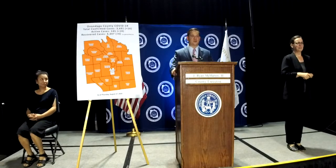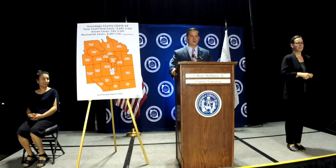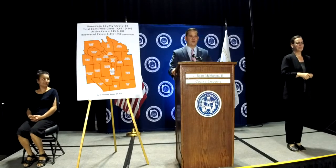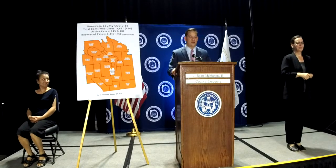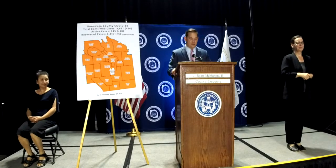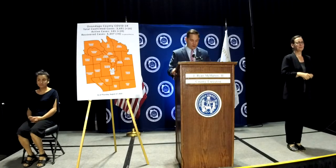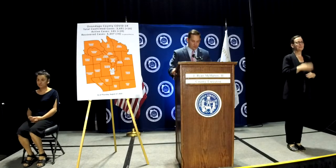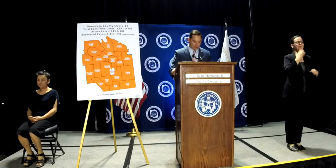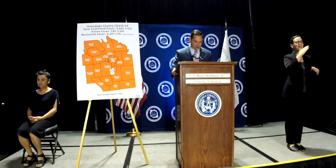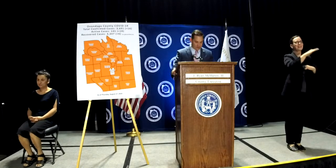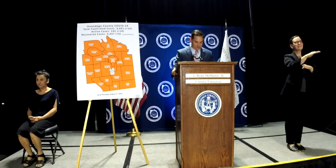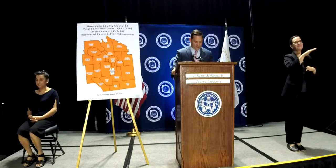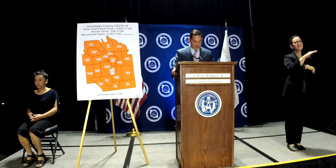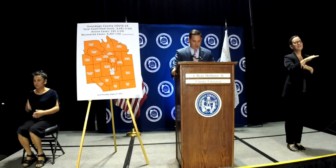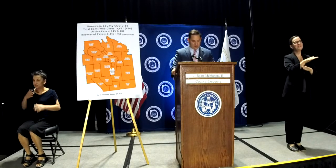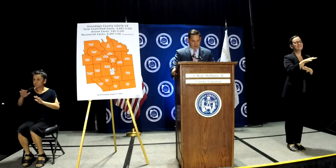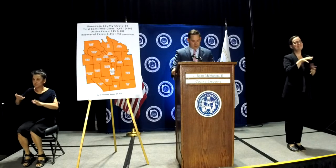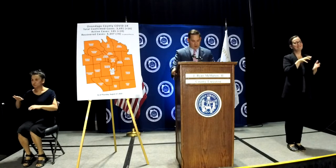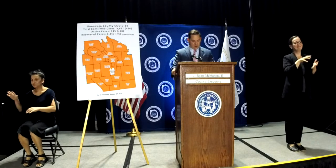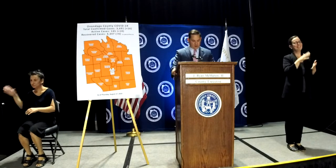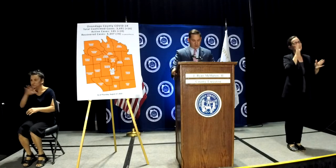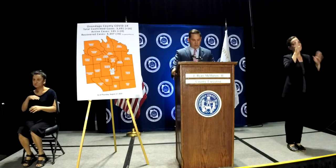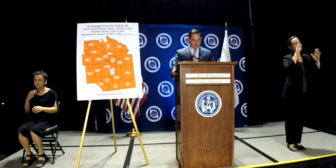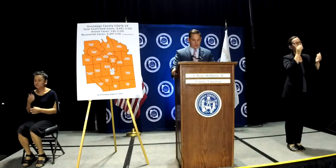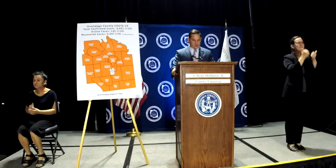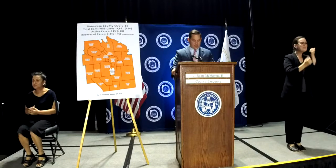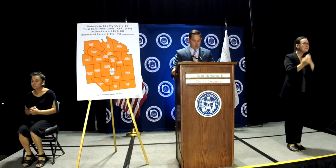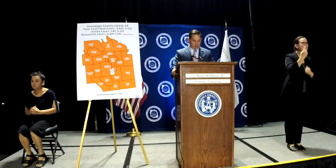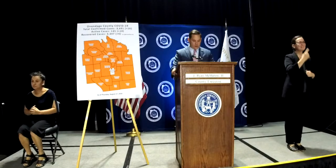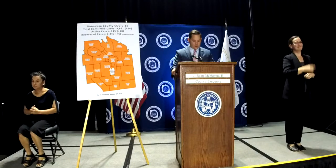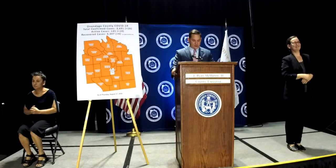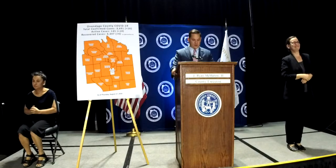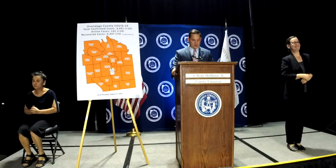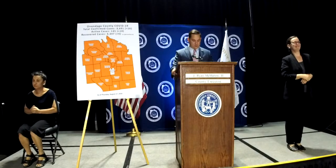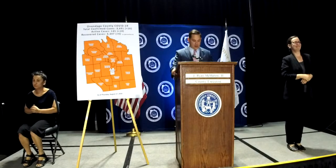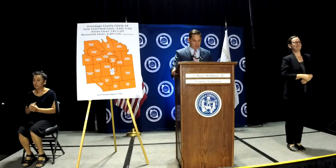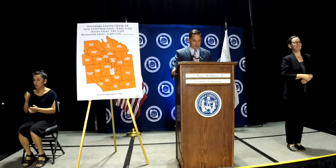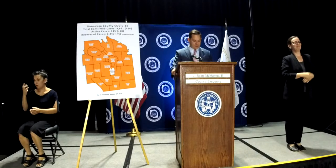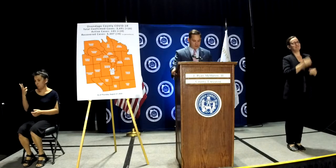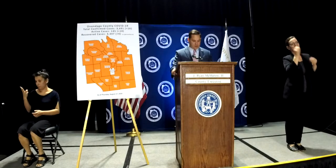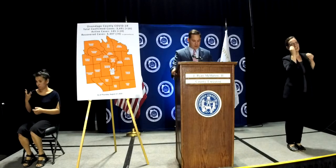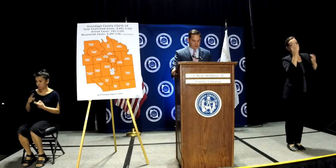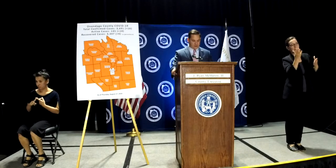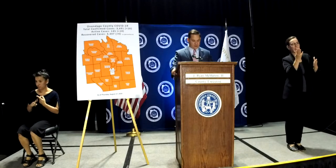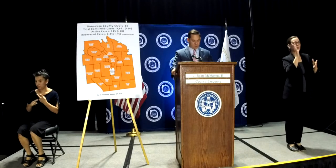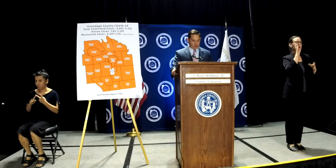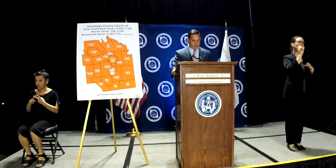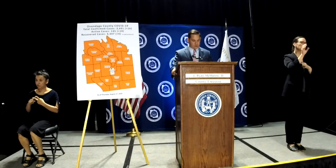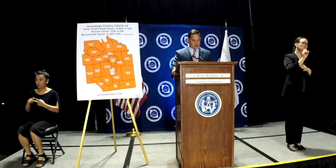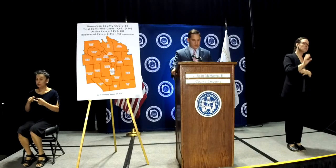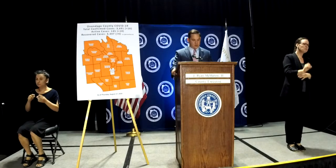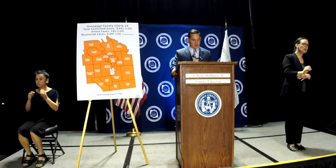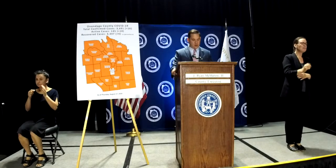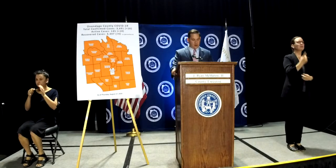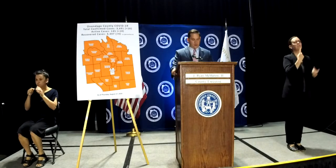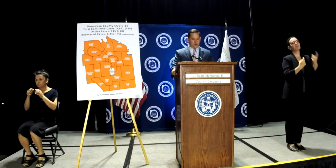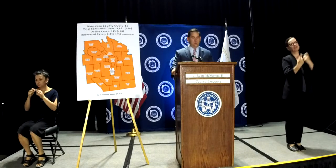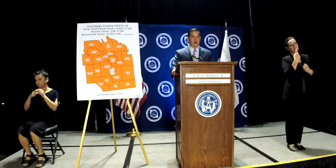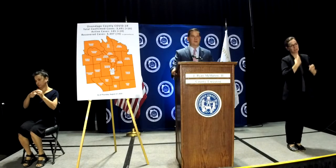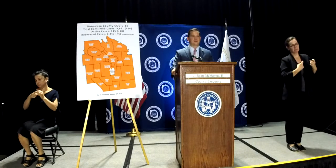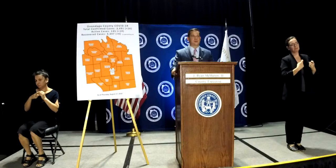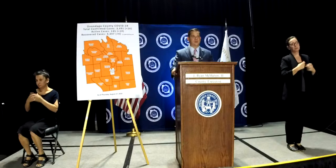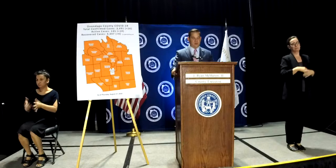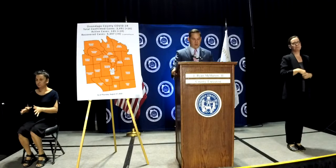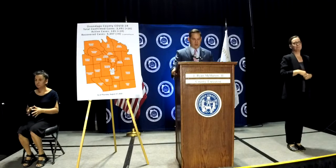Good afternoon. Hello, everybody. Let's go through some data points, touch on some topics, and then I'll take some questions. No